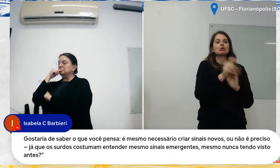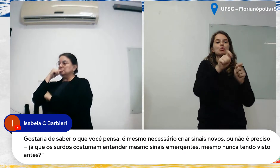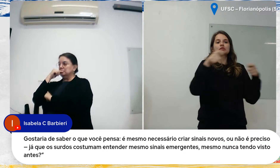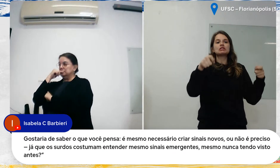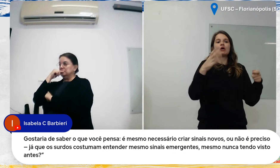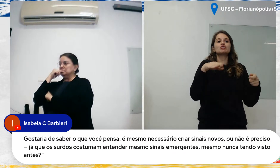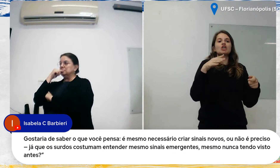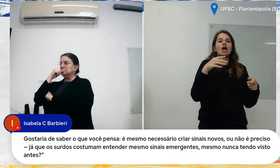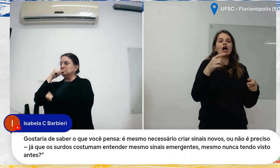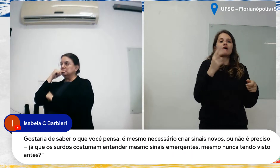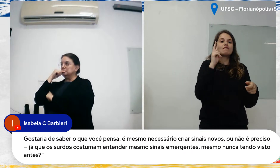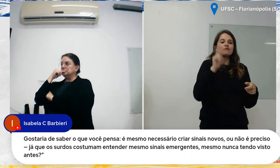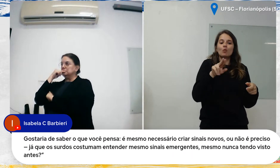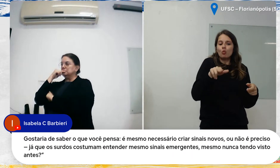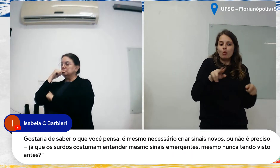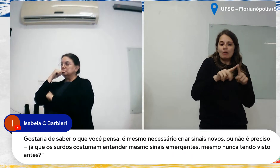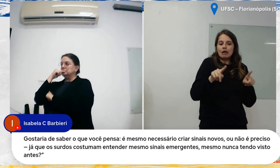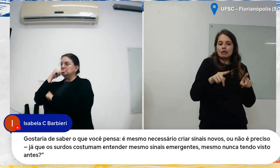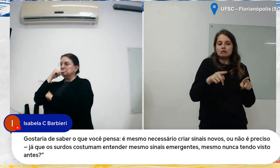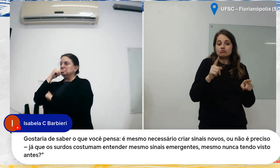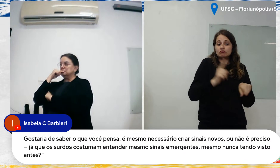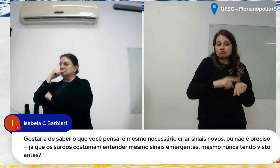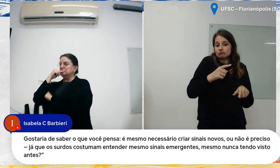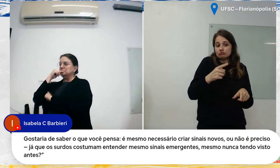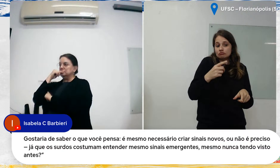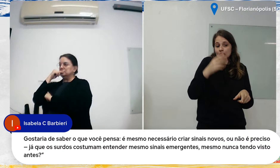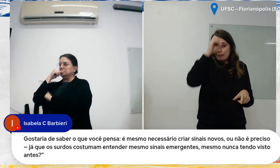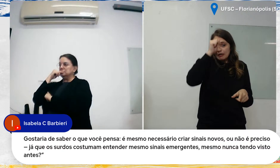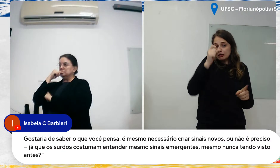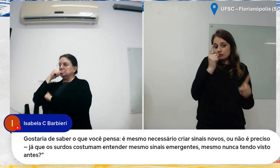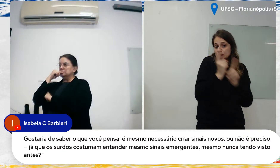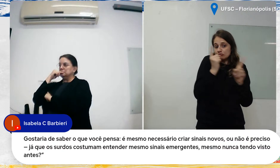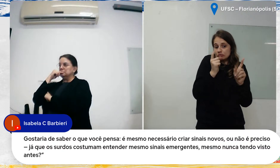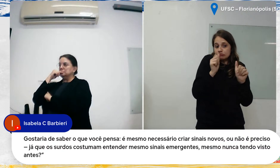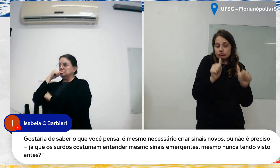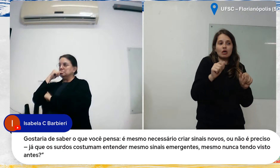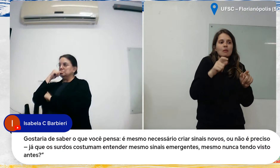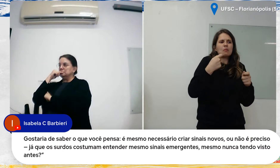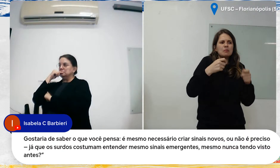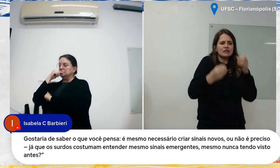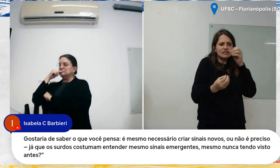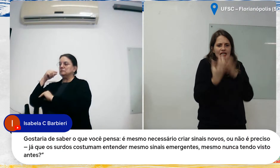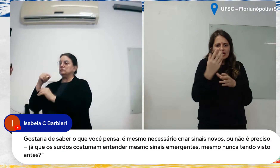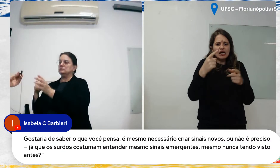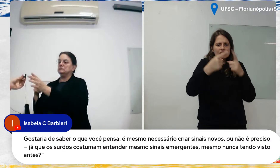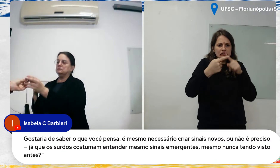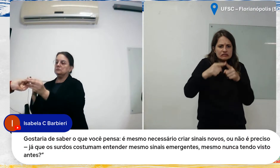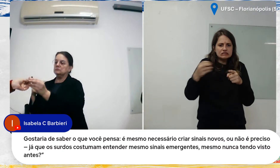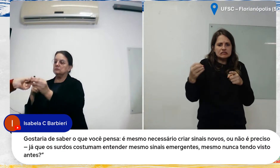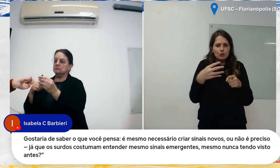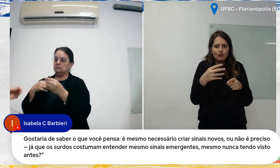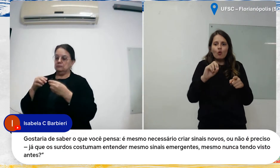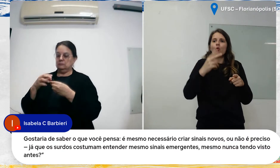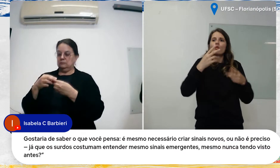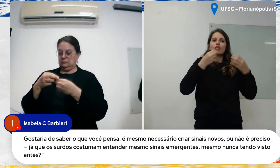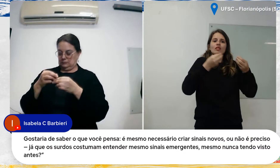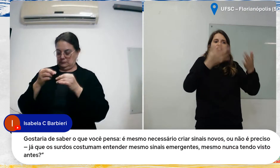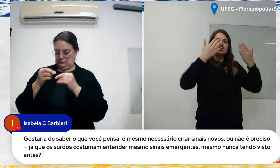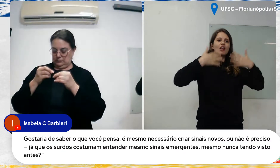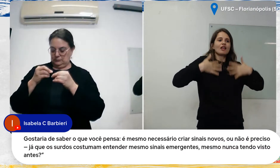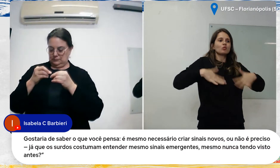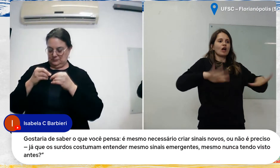before, do we actually need to create fixed signs for them, or just let the signs emerge?